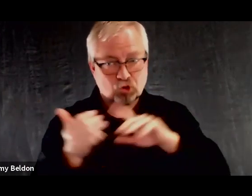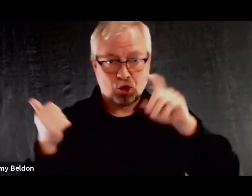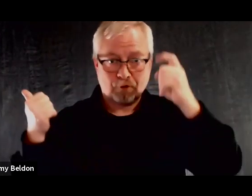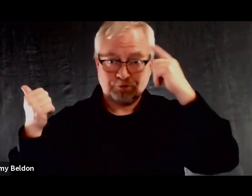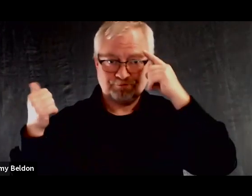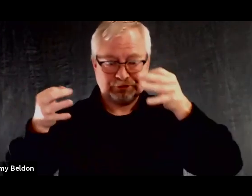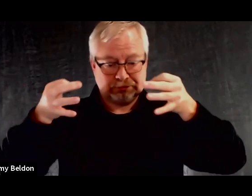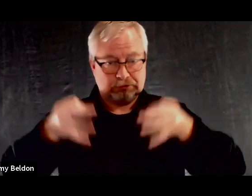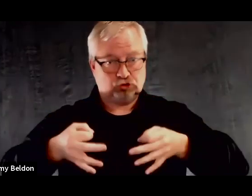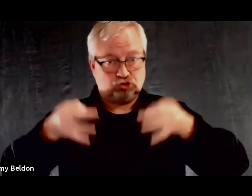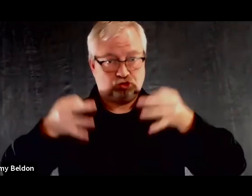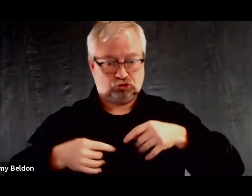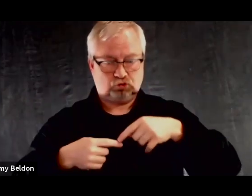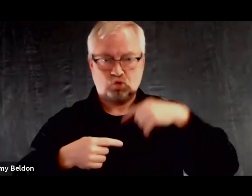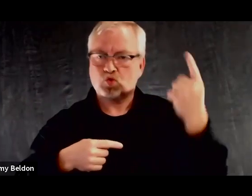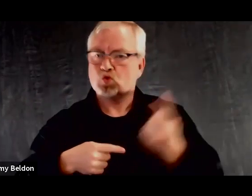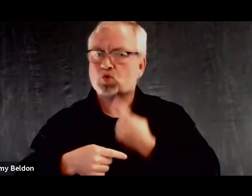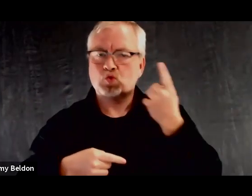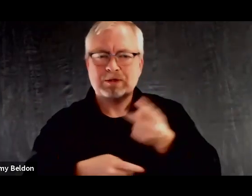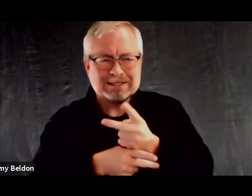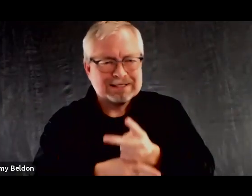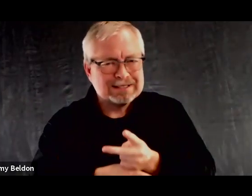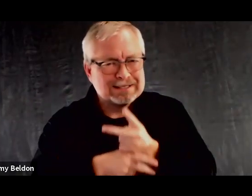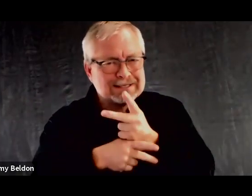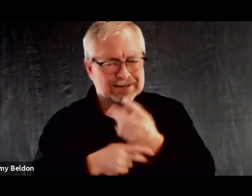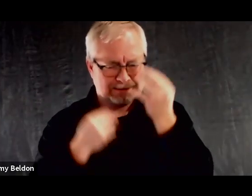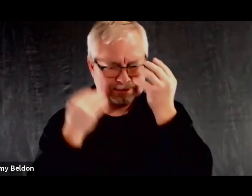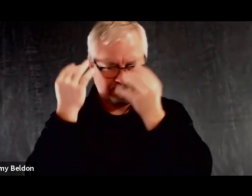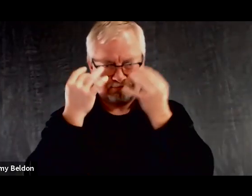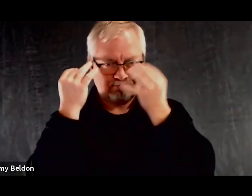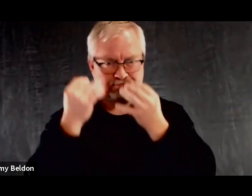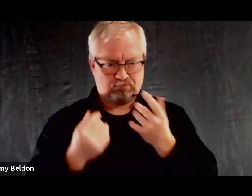carefully considered based on where we are in the epidemic, how